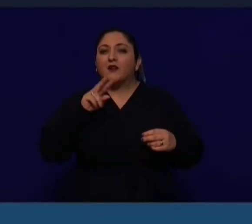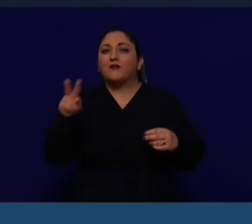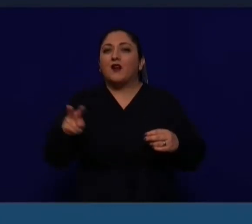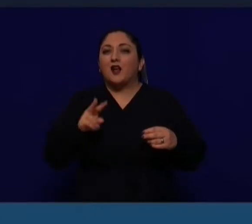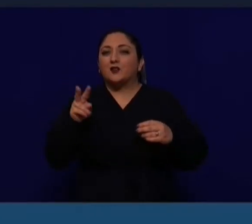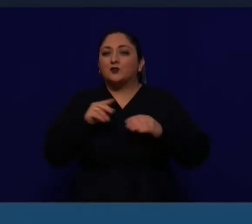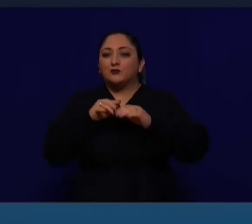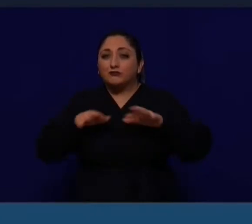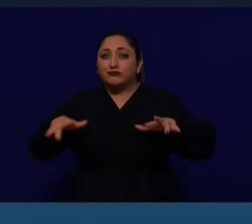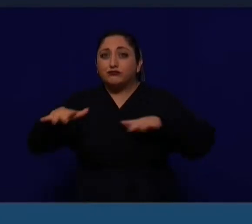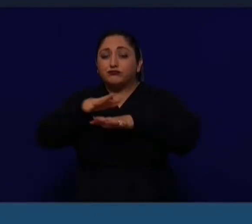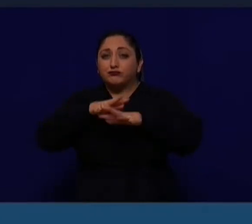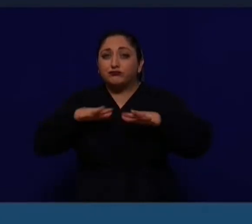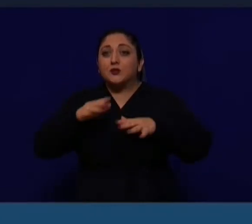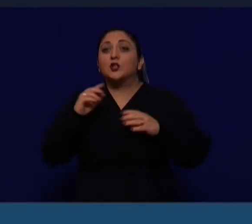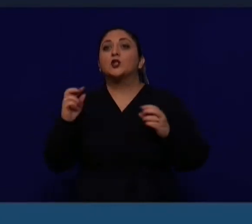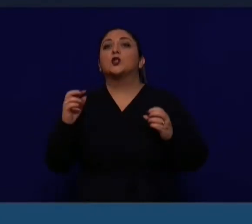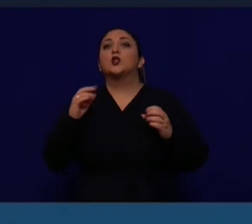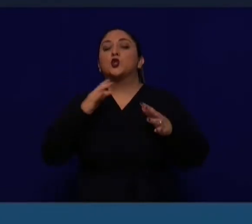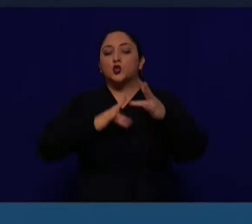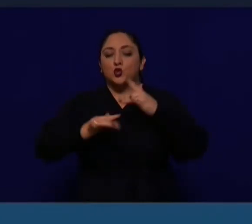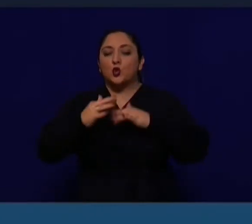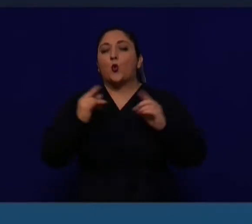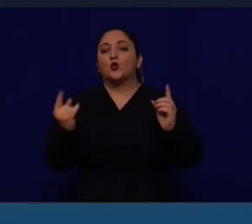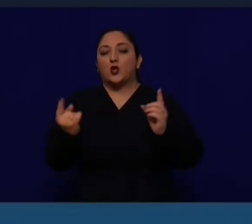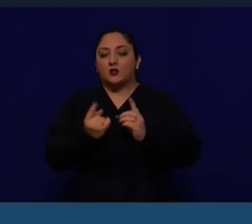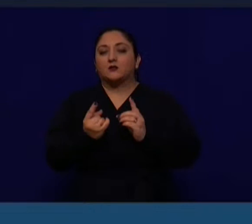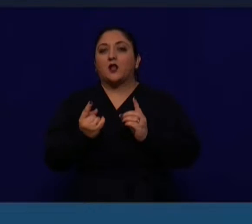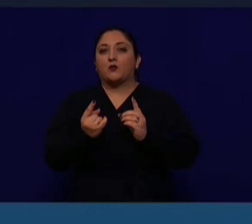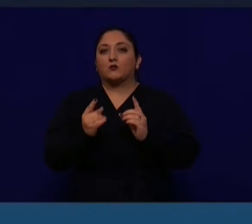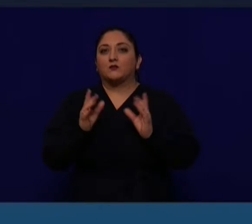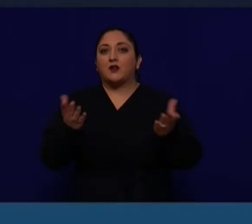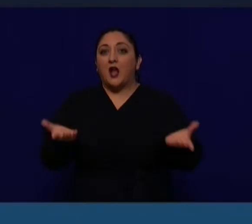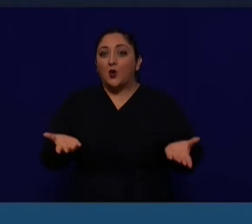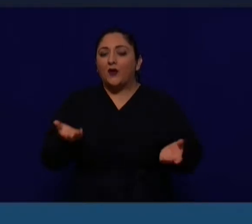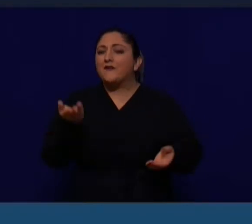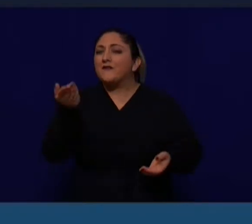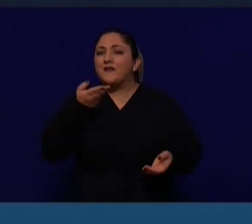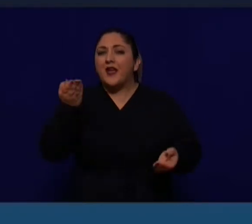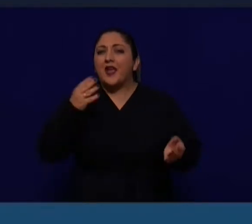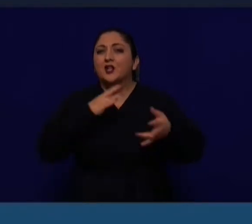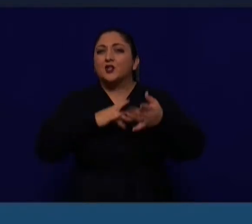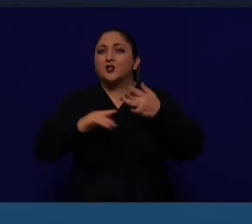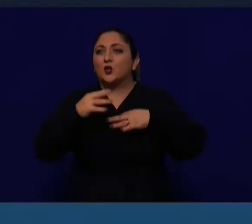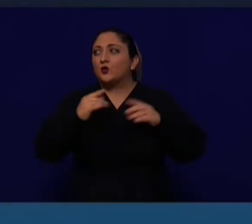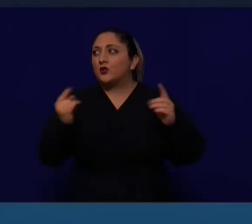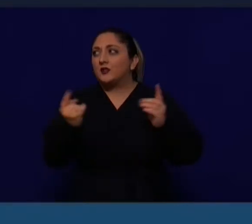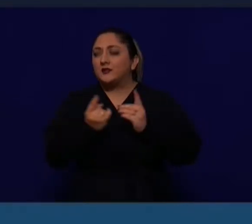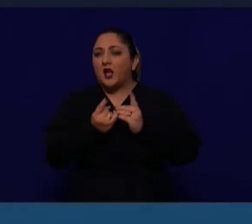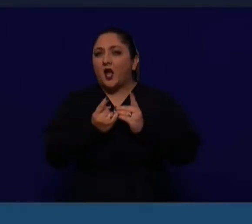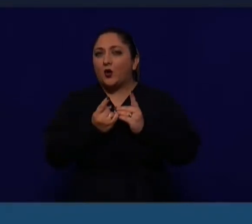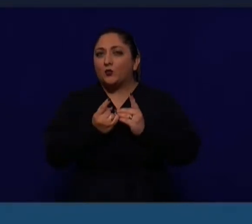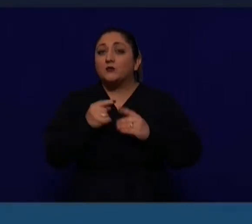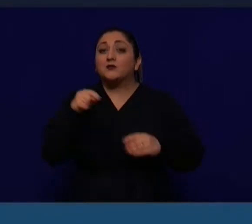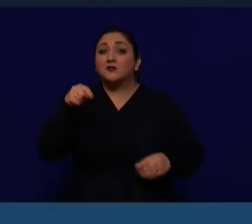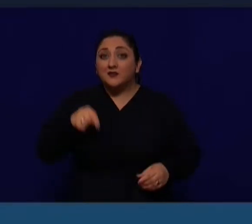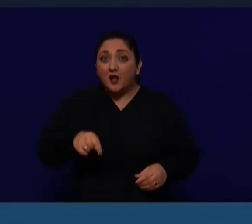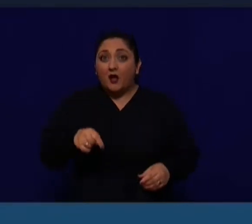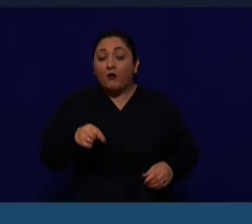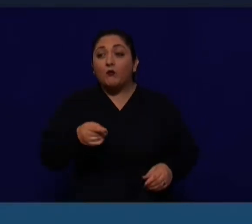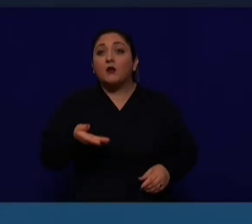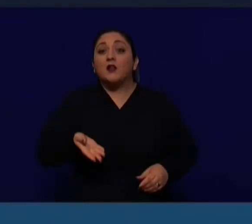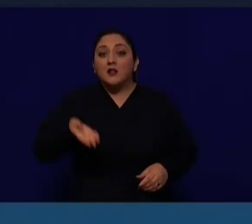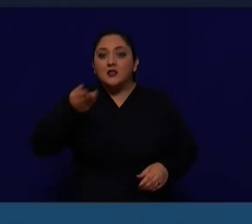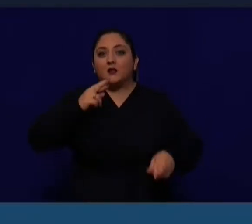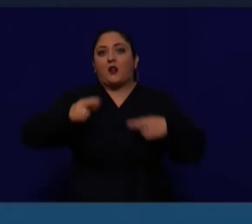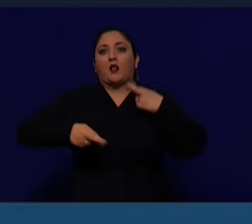getting transmission from social gatherings. So that's the other group. And when you actually dissect this, you can see that these people go into